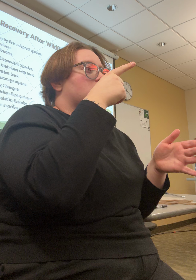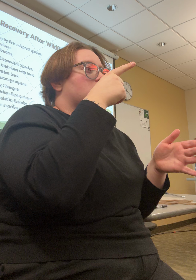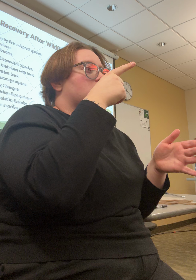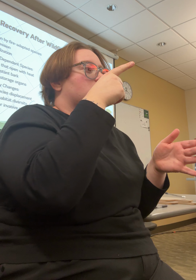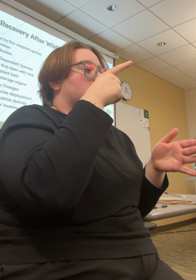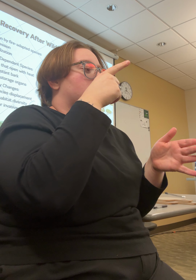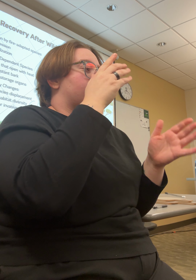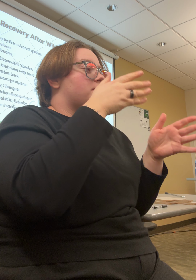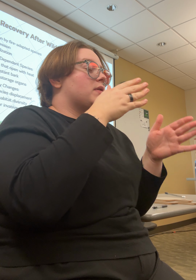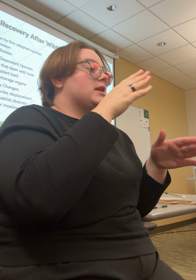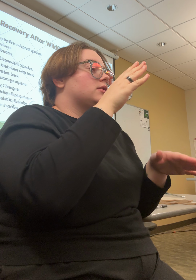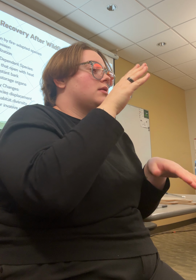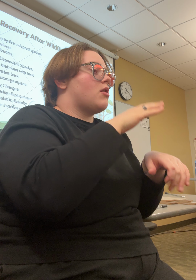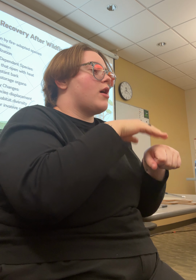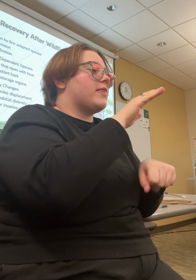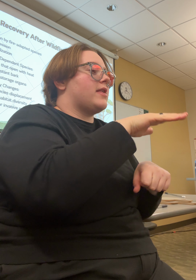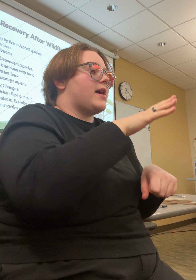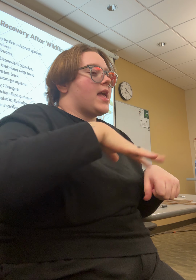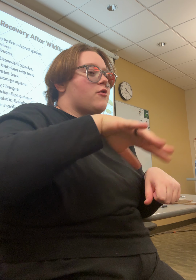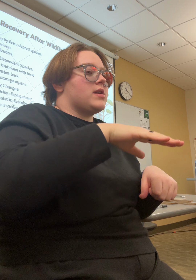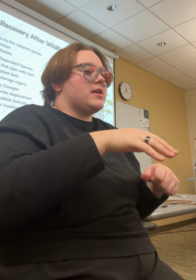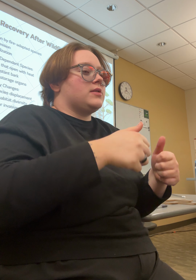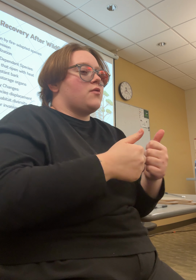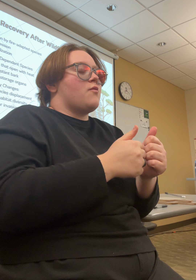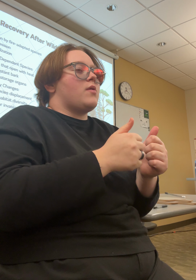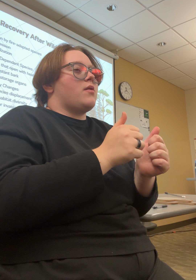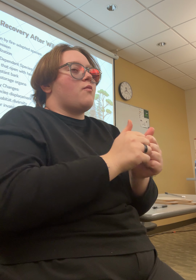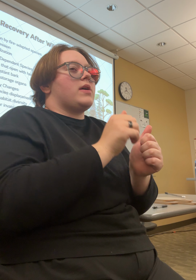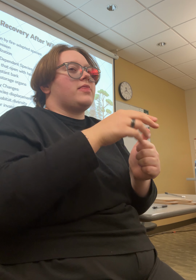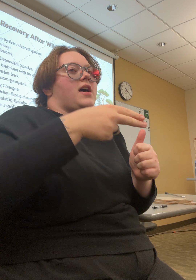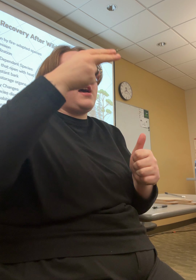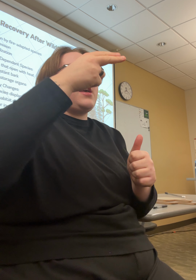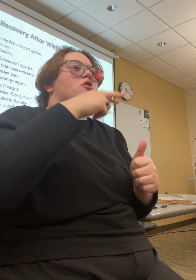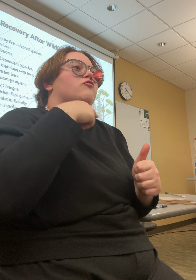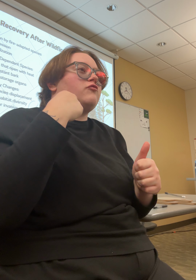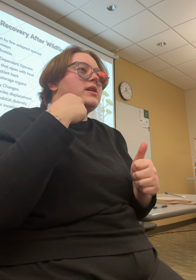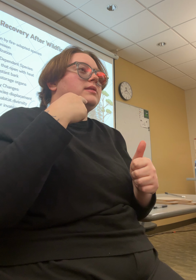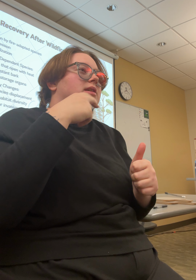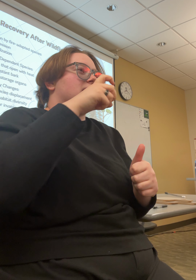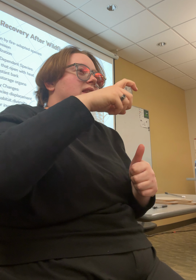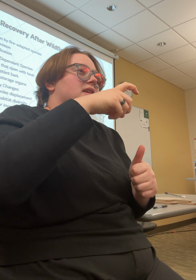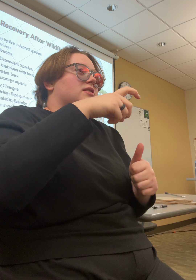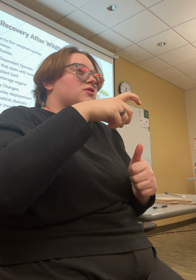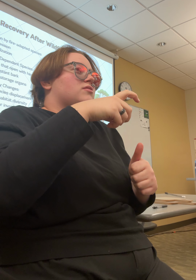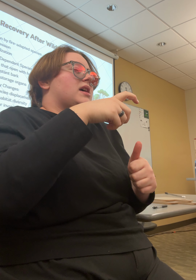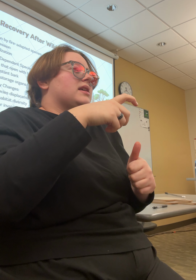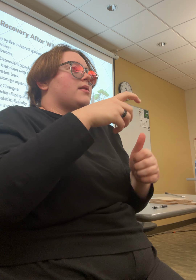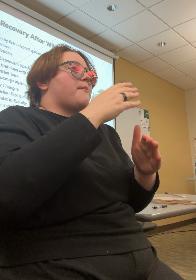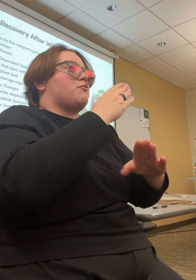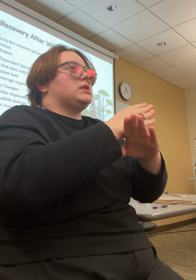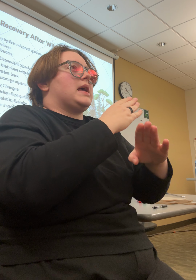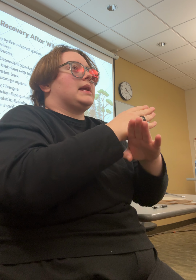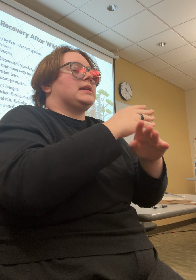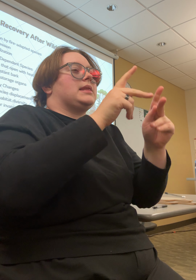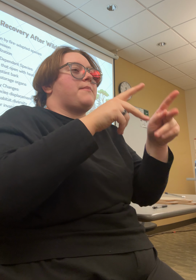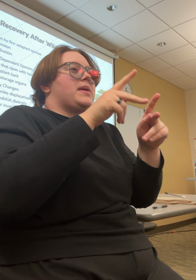fires. Prevent the fires. You know, you gotta prioritize Prevent the fires the first, people and who are then in the danger. No, Okay, 'cause that's what we're I'm gonna- about. You're gonna make Yes.